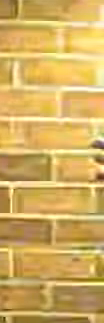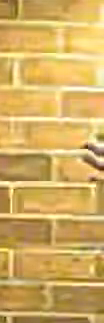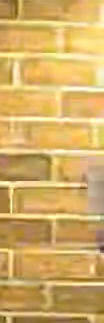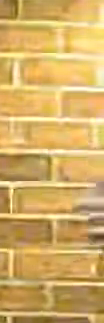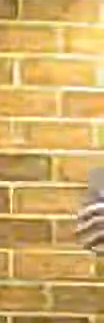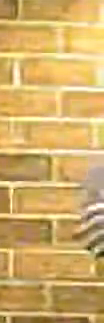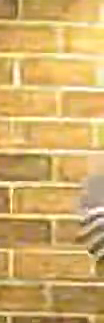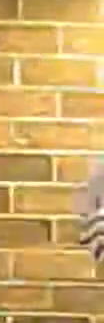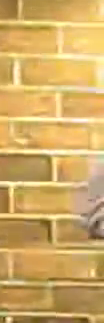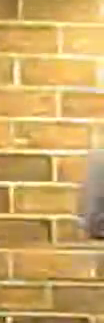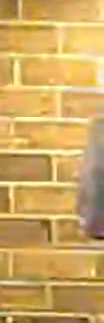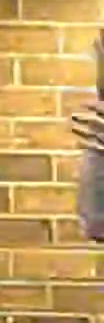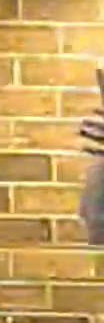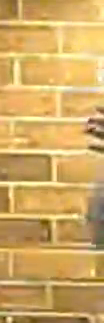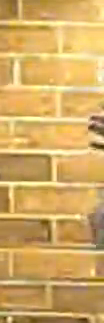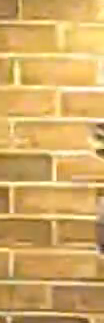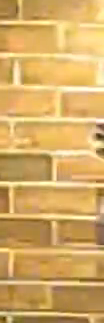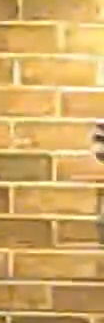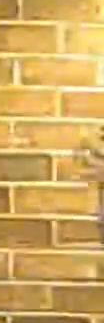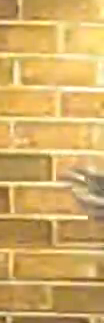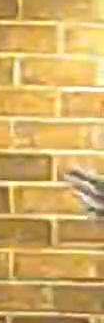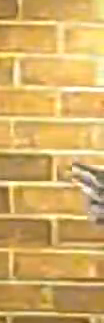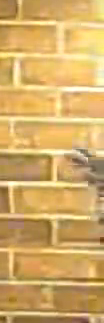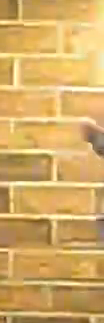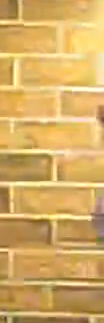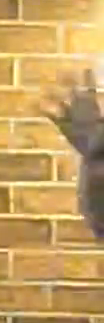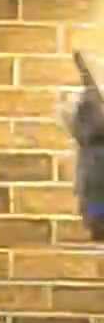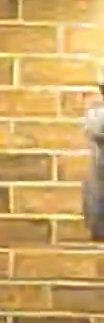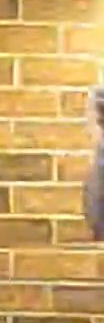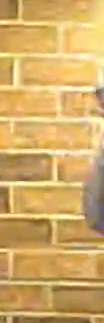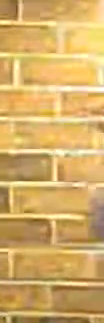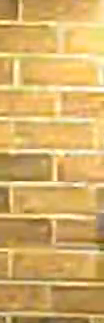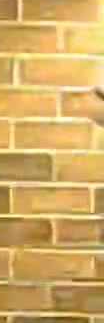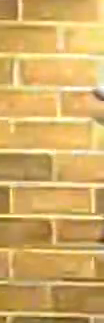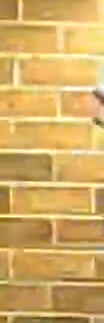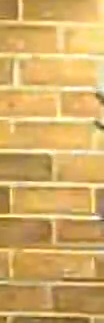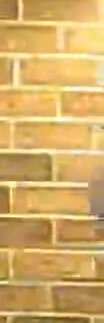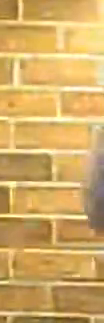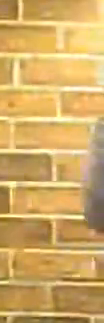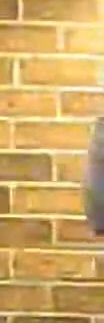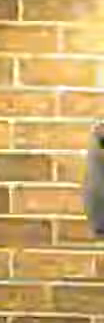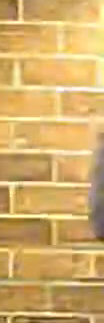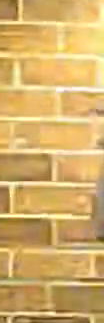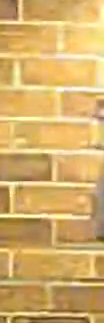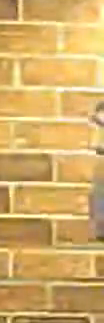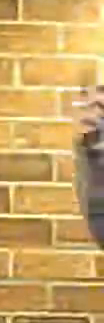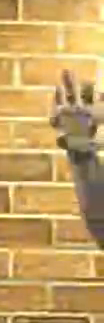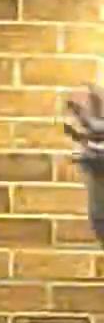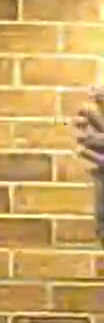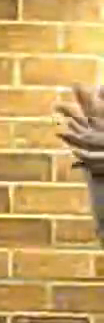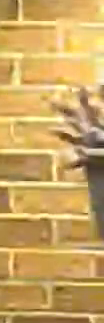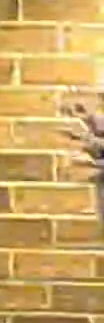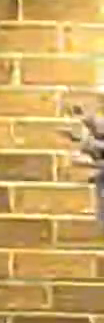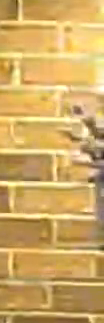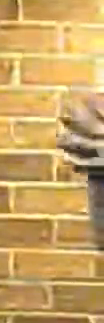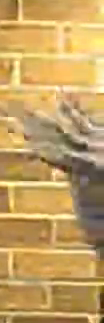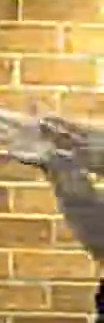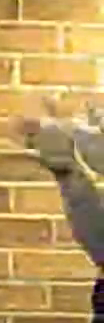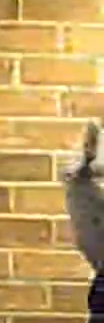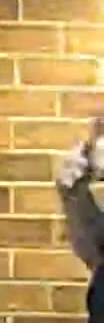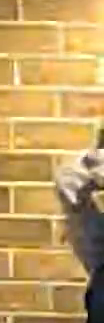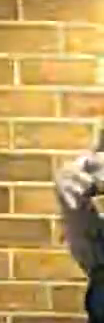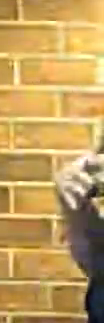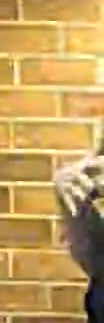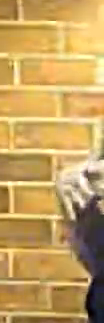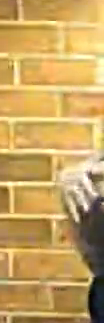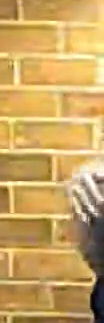10 minutes because at Hoylake, I asked, you mentioned Wallasey was closing. I'm not saying